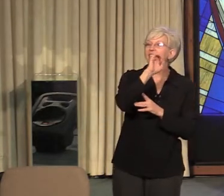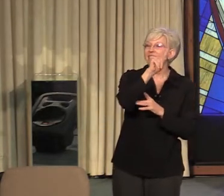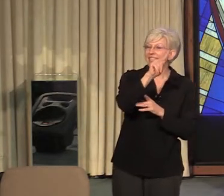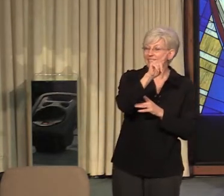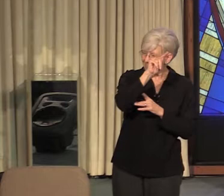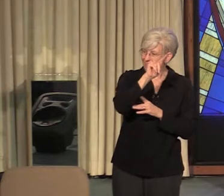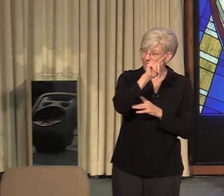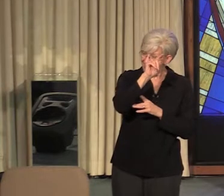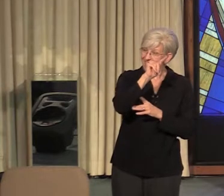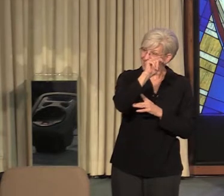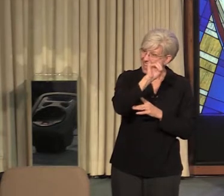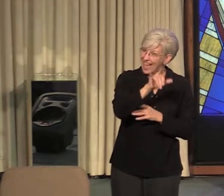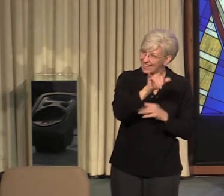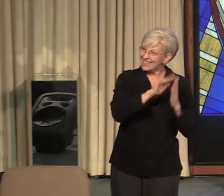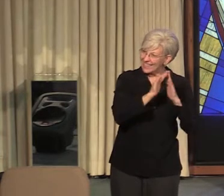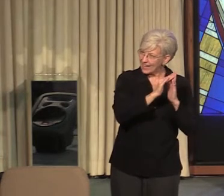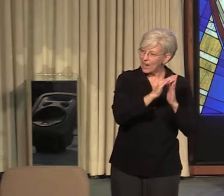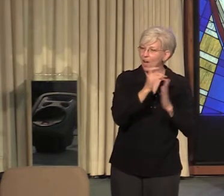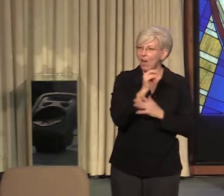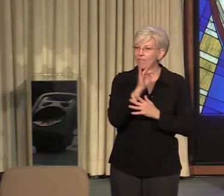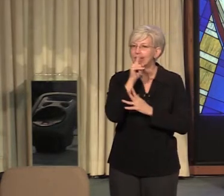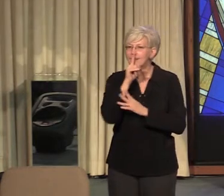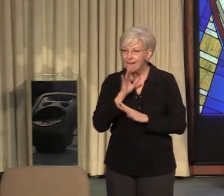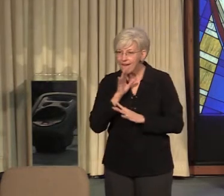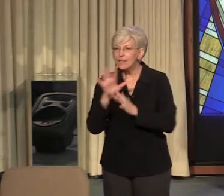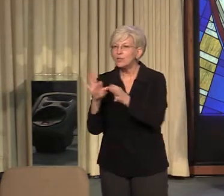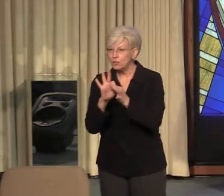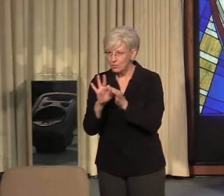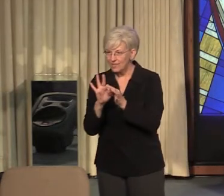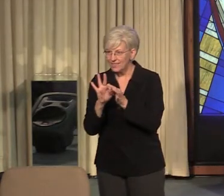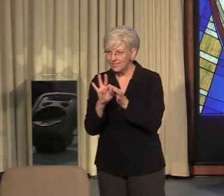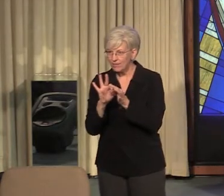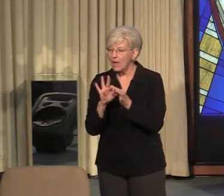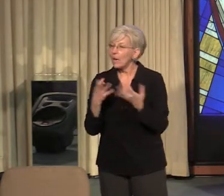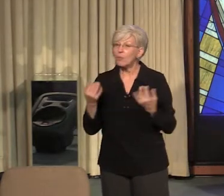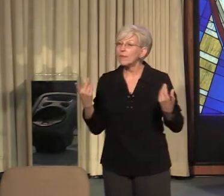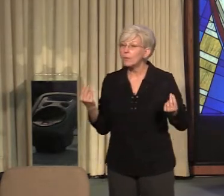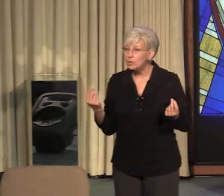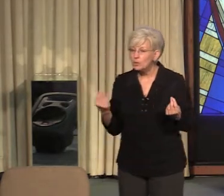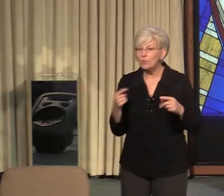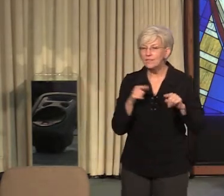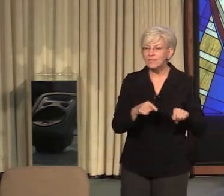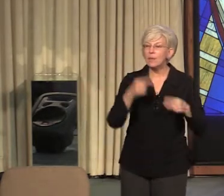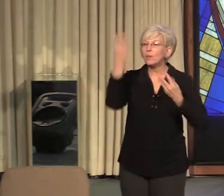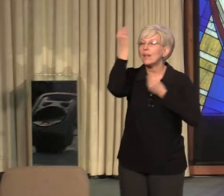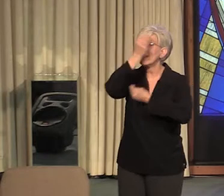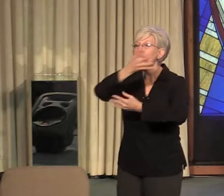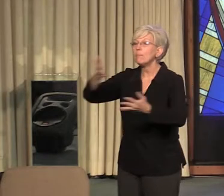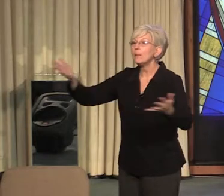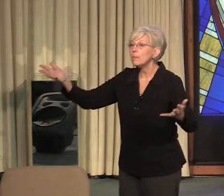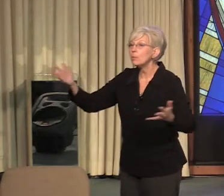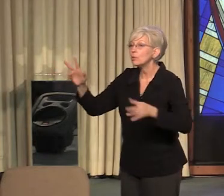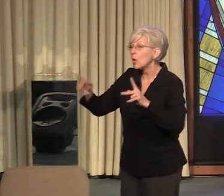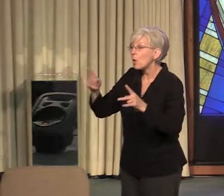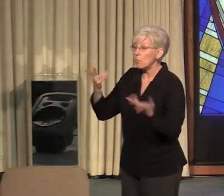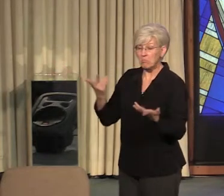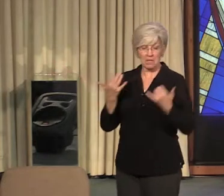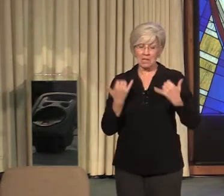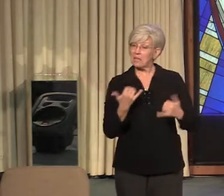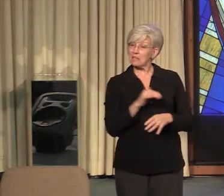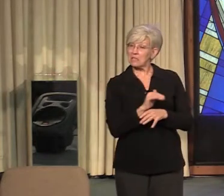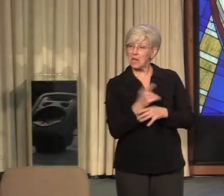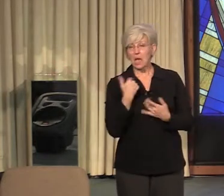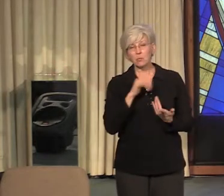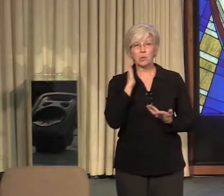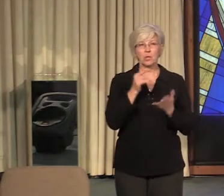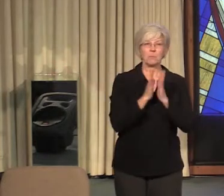to was this. They would let people know, those people who were interested in joining them, that tonight we're going to be praying